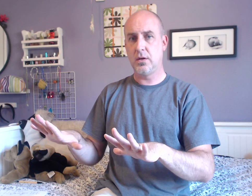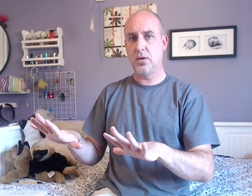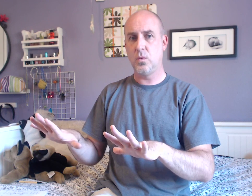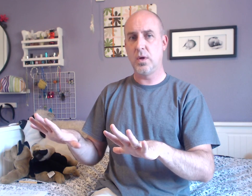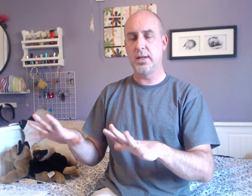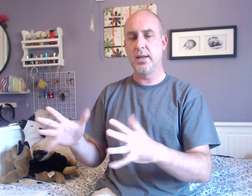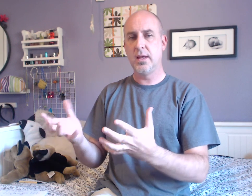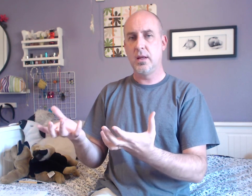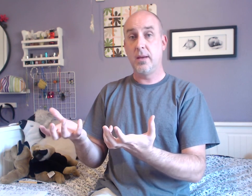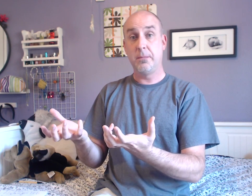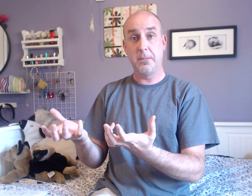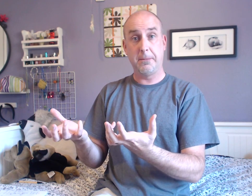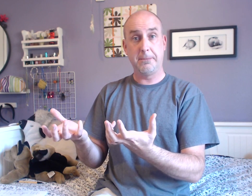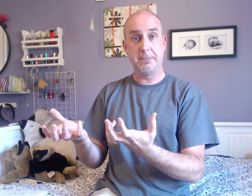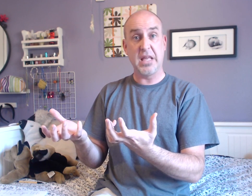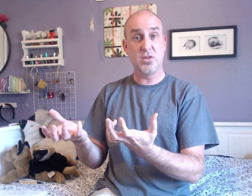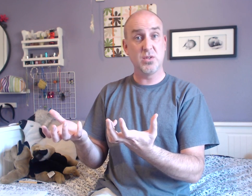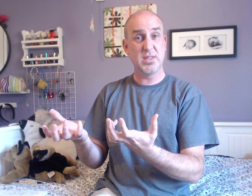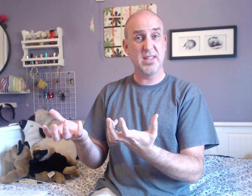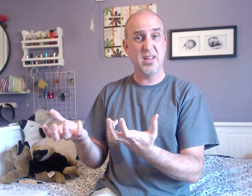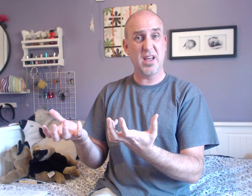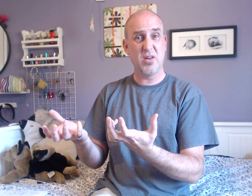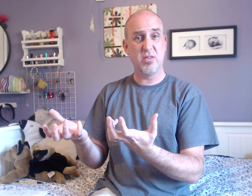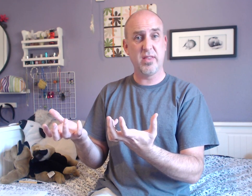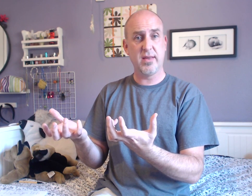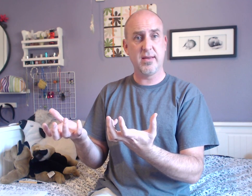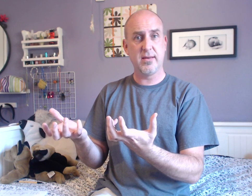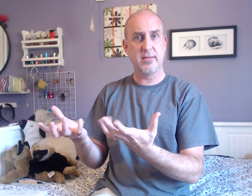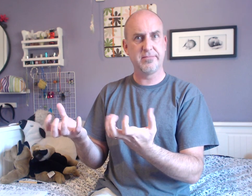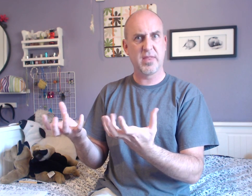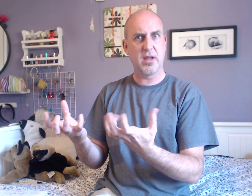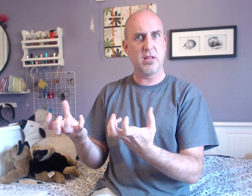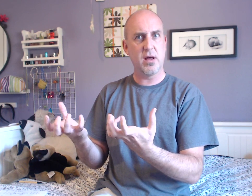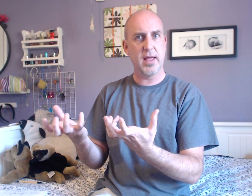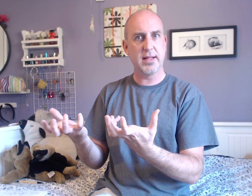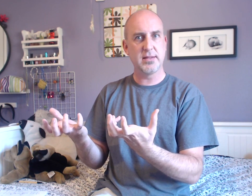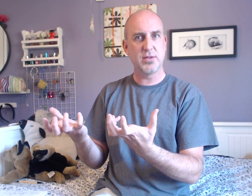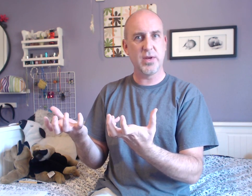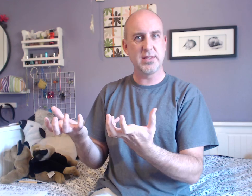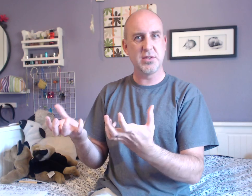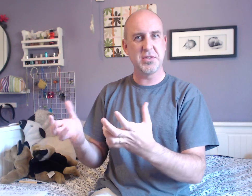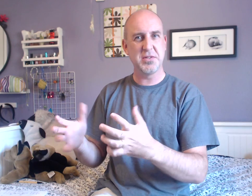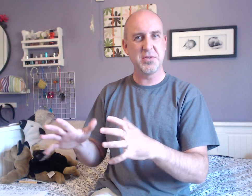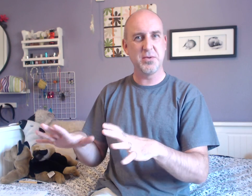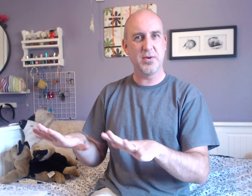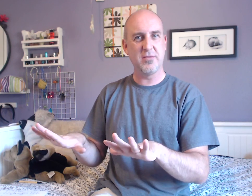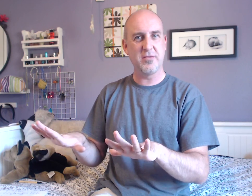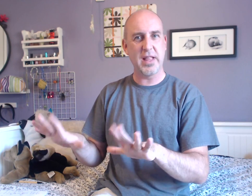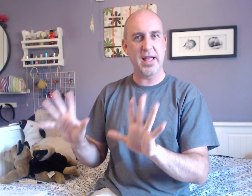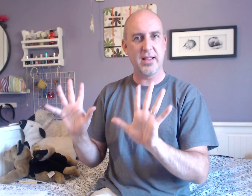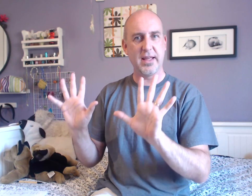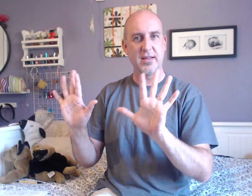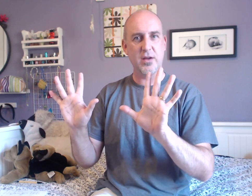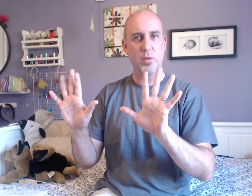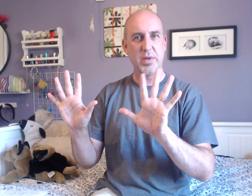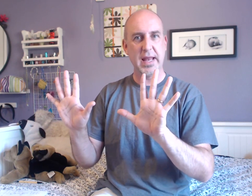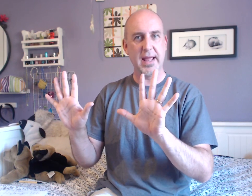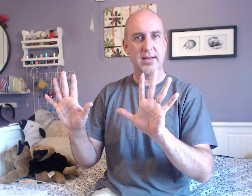Don't want. And do you see how the claw hands transition to a flat, like an open hand